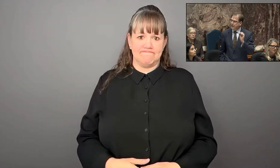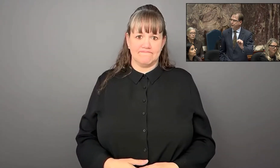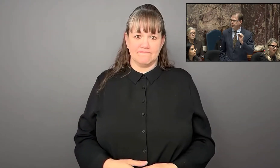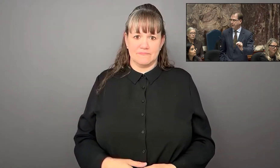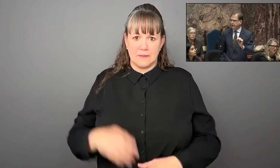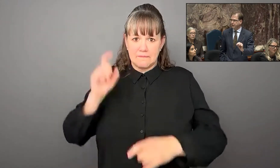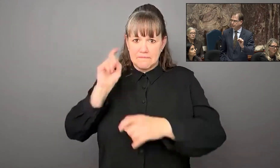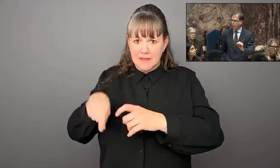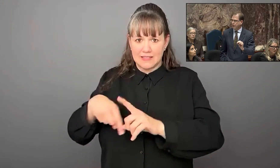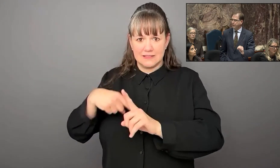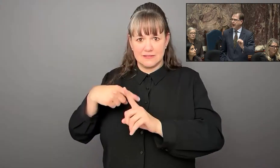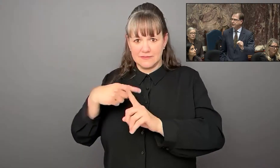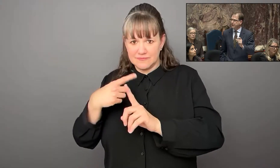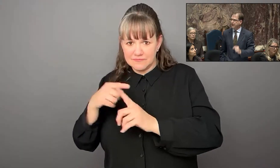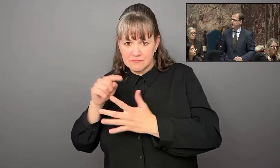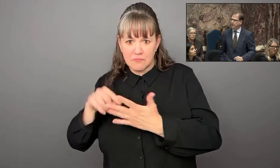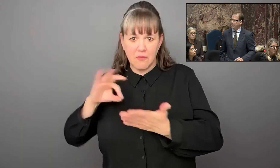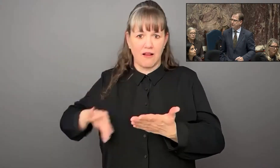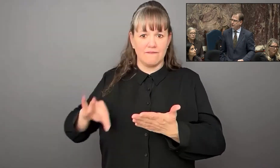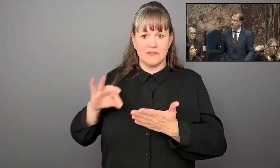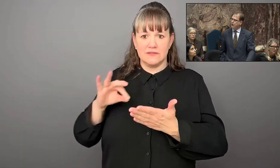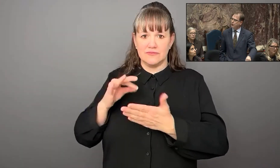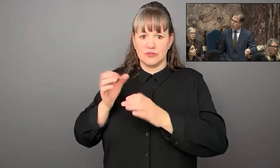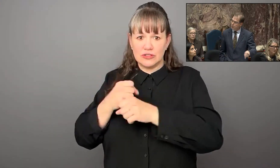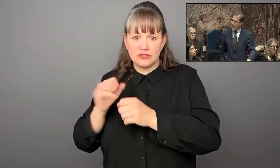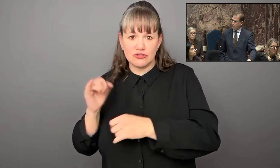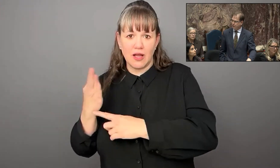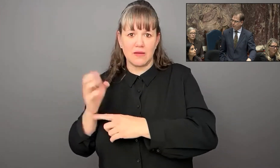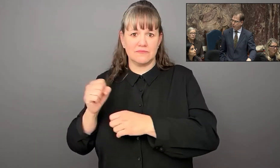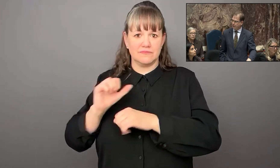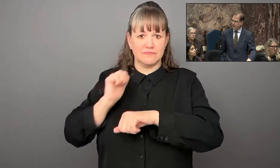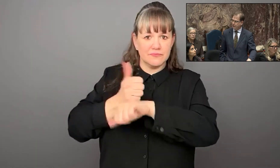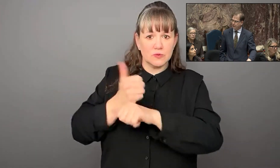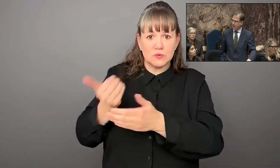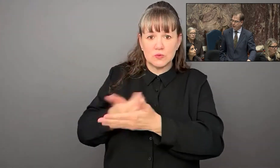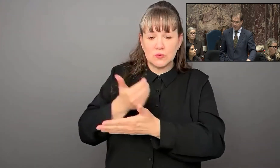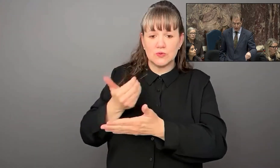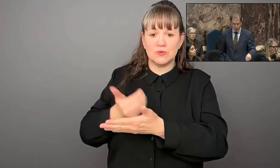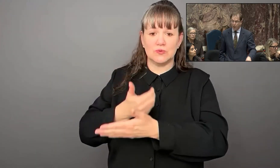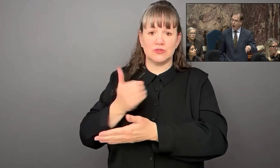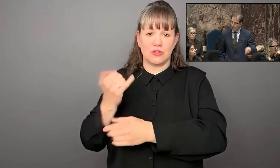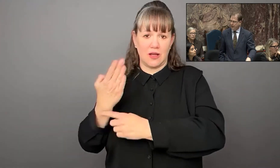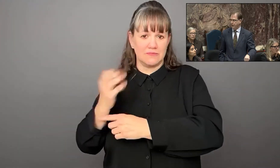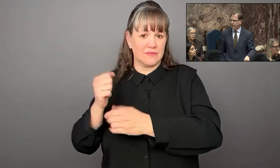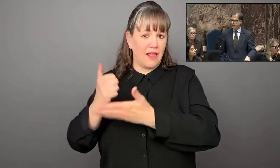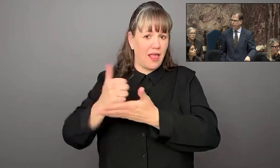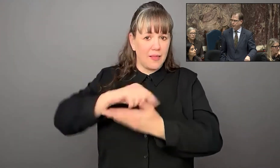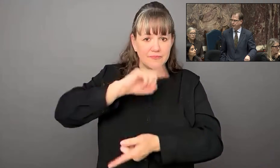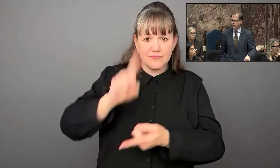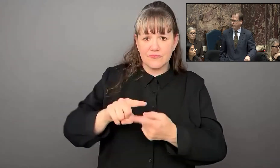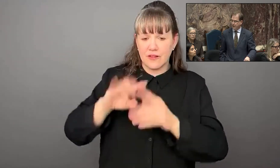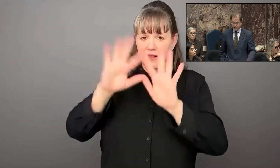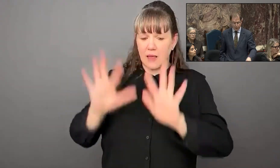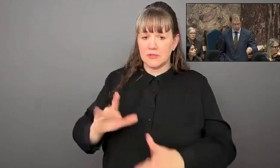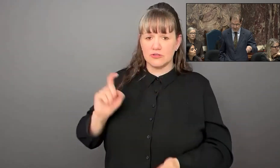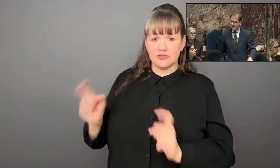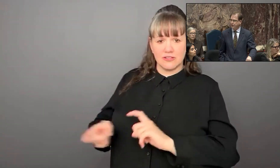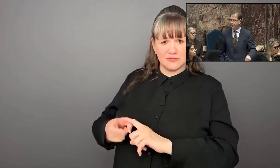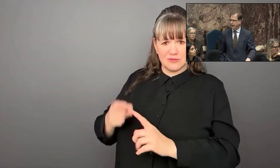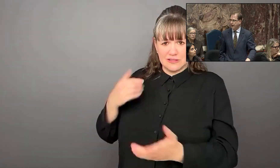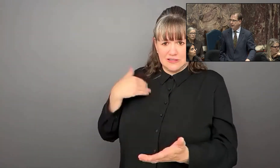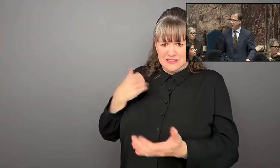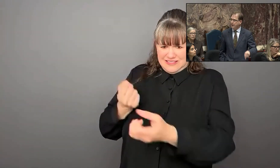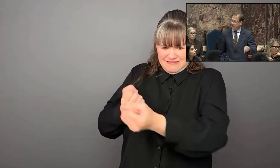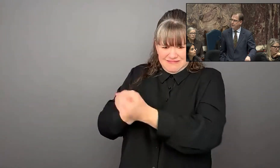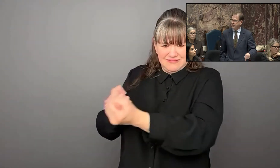and builds public support for action against climate change. You bet we support this. And I hope all members of the House will support this, and we'll be